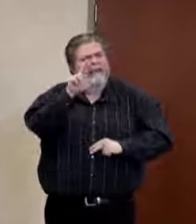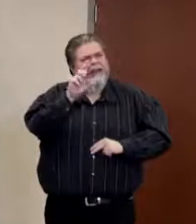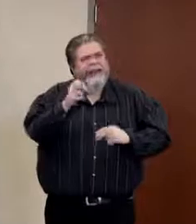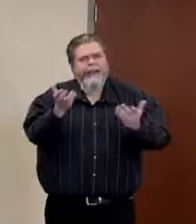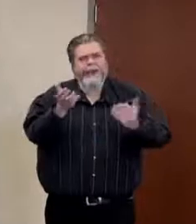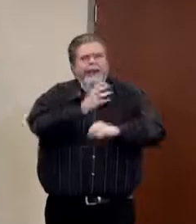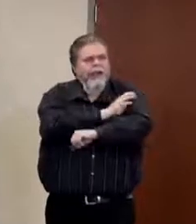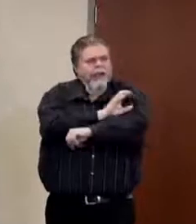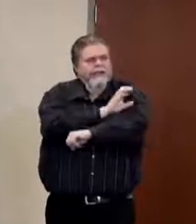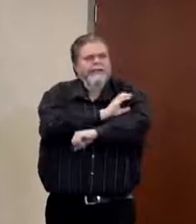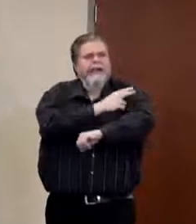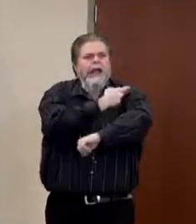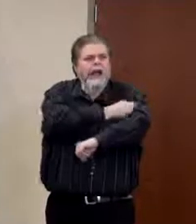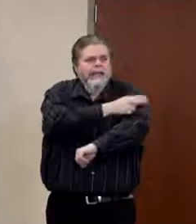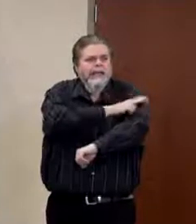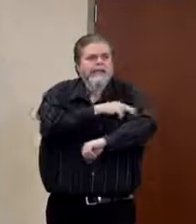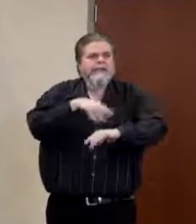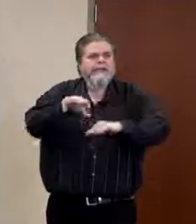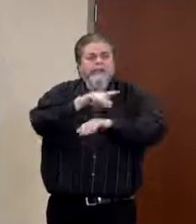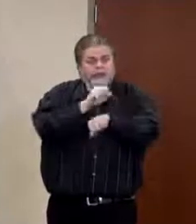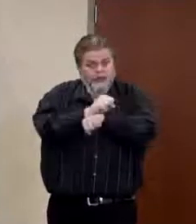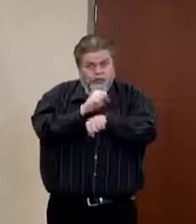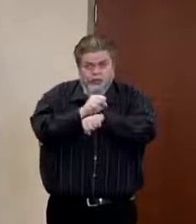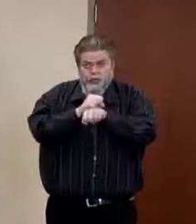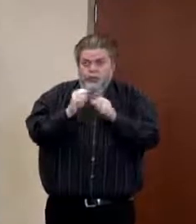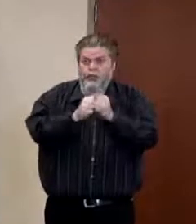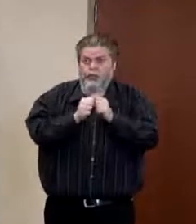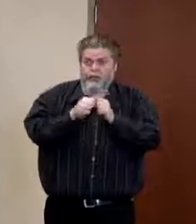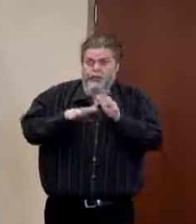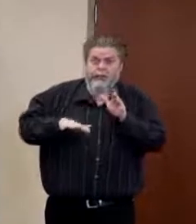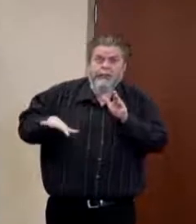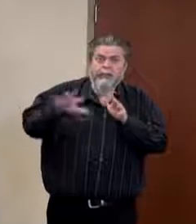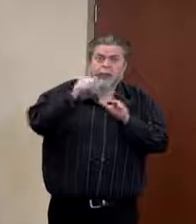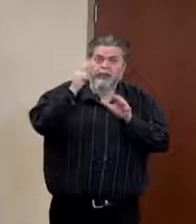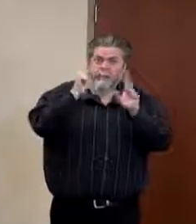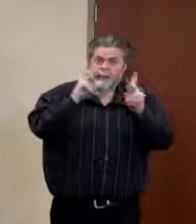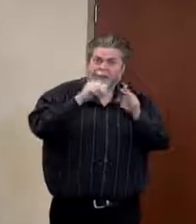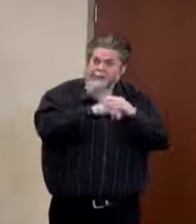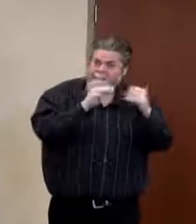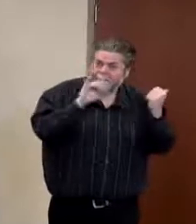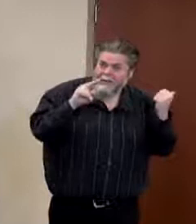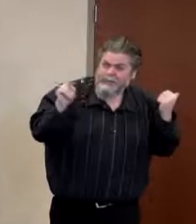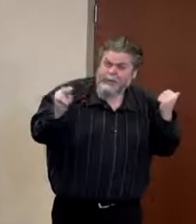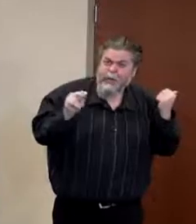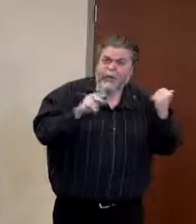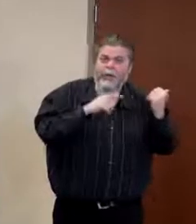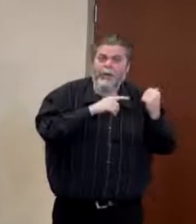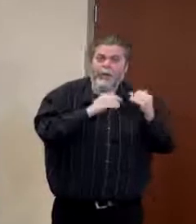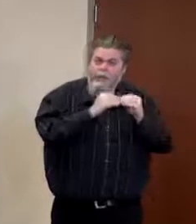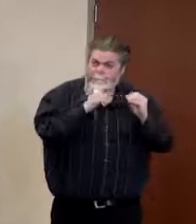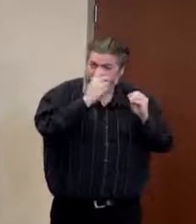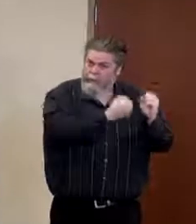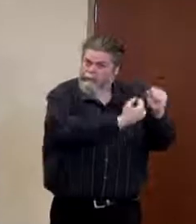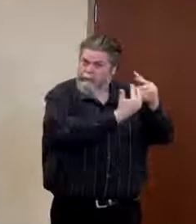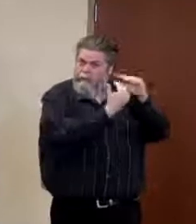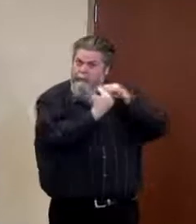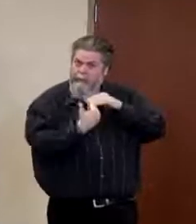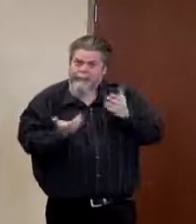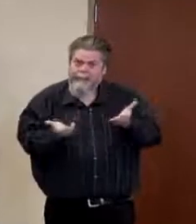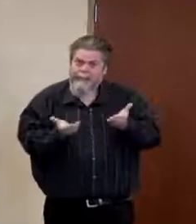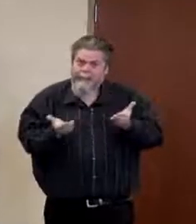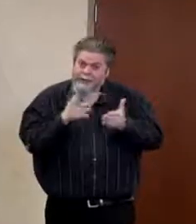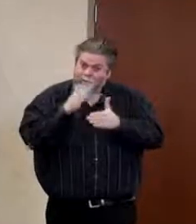Falls are working with, like, across the border in Minnesota and anticipating maybe